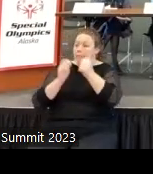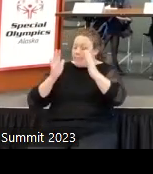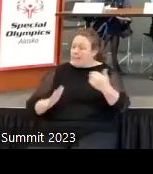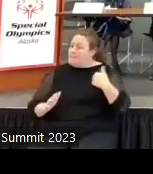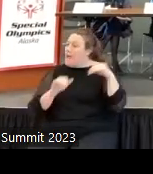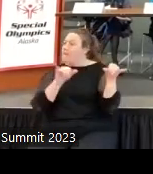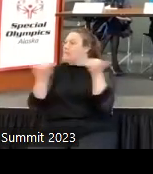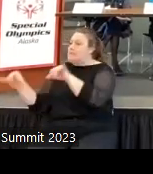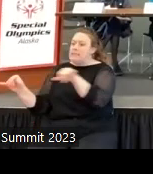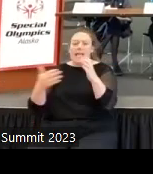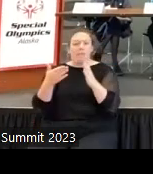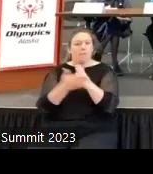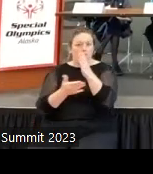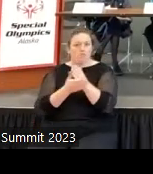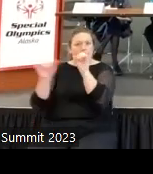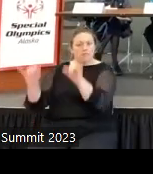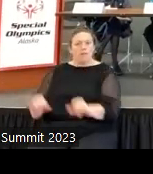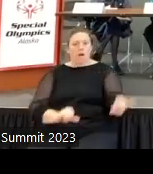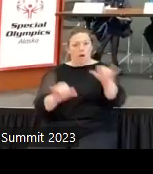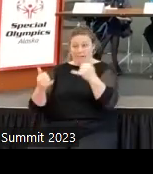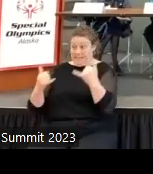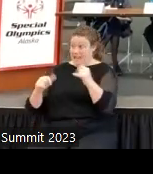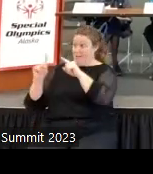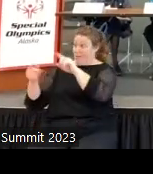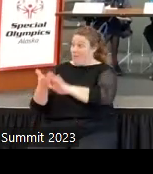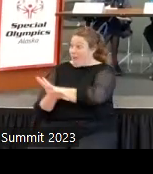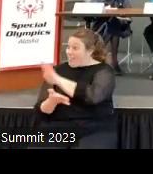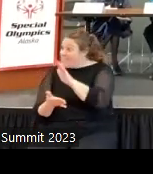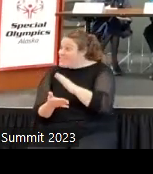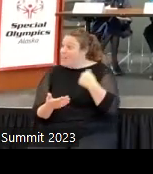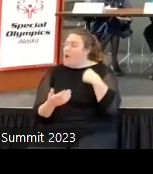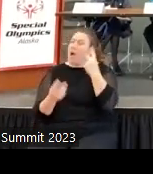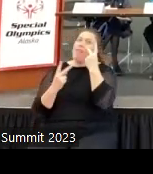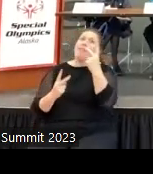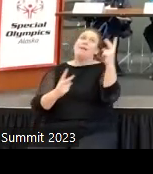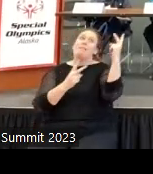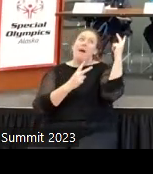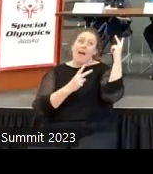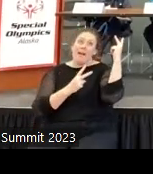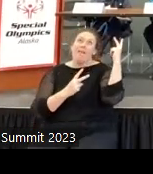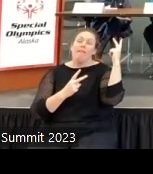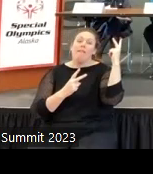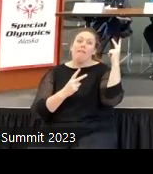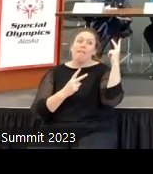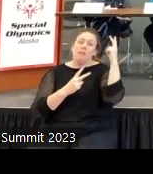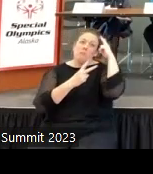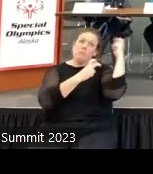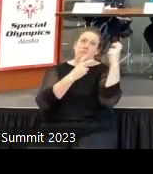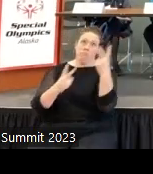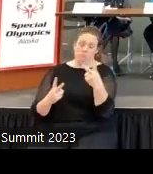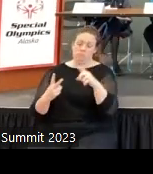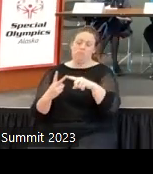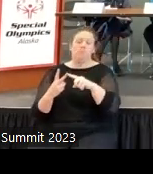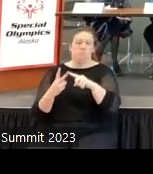education, our athletes are now going to college. And when I look back, I have another priority: